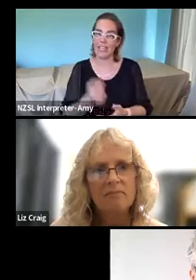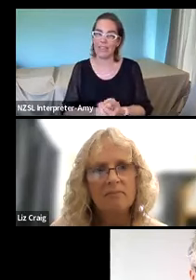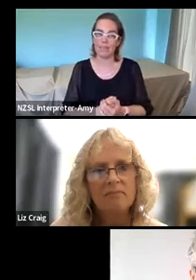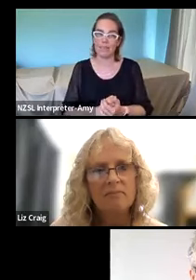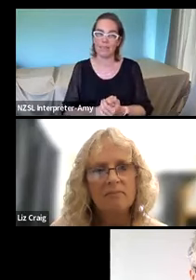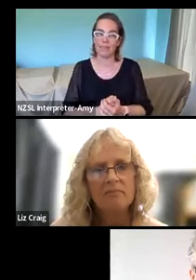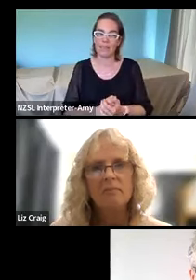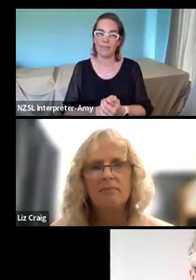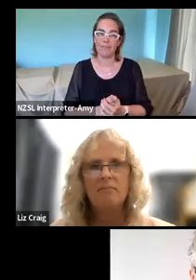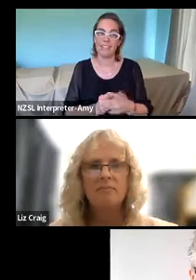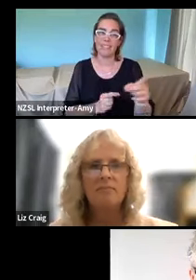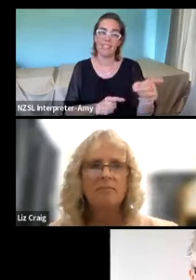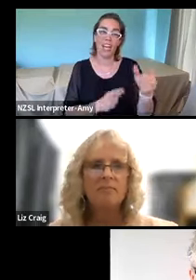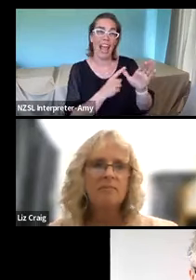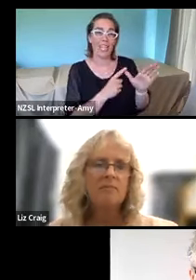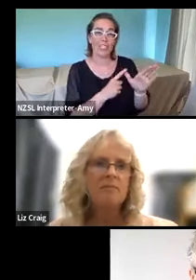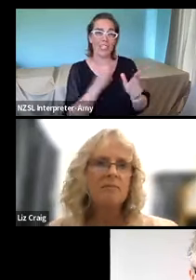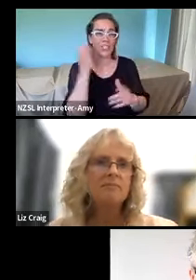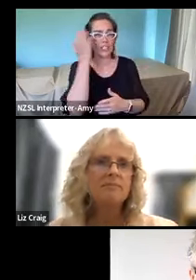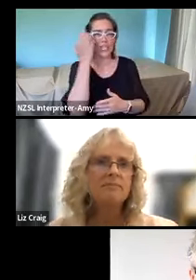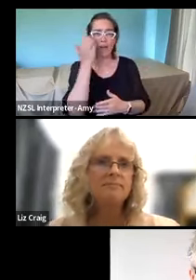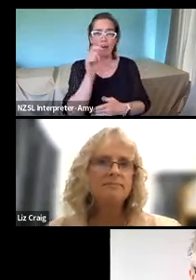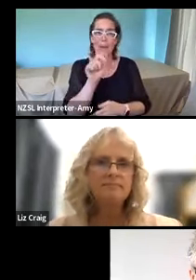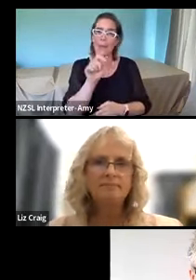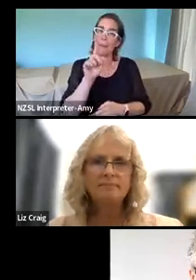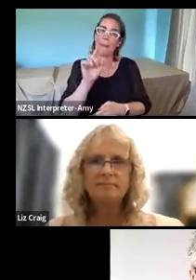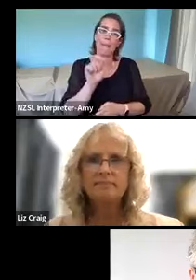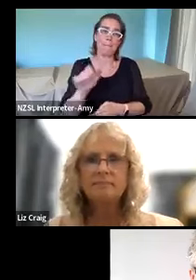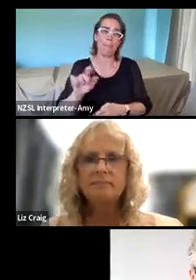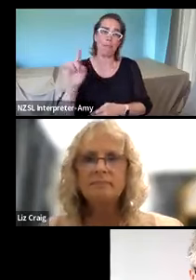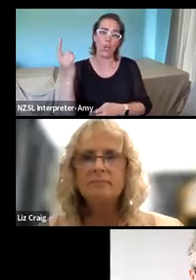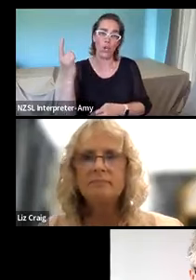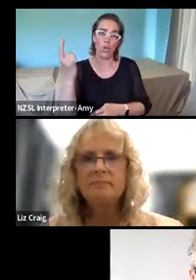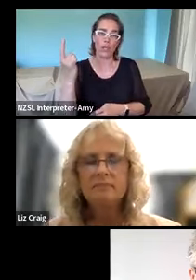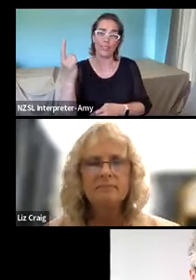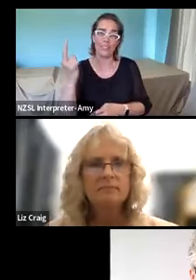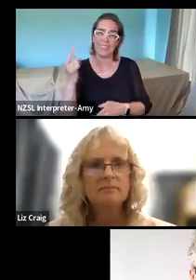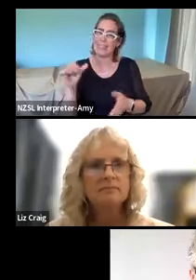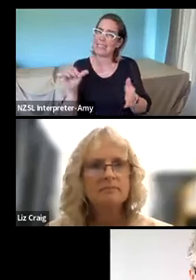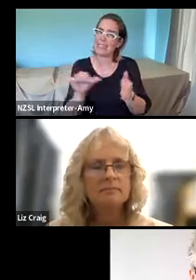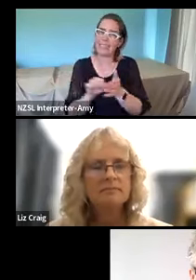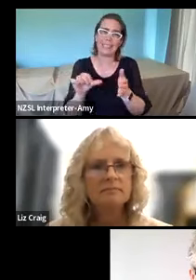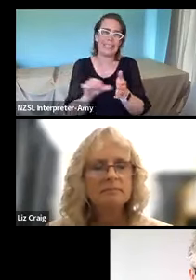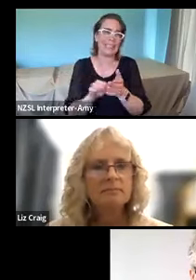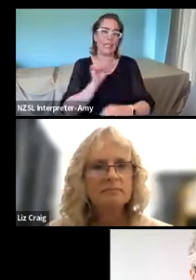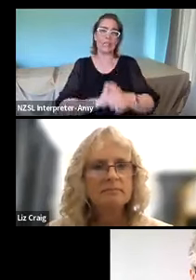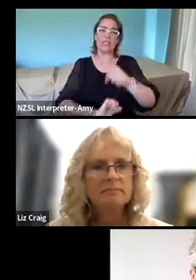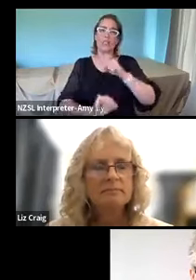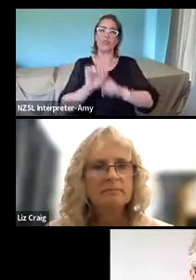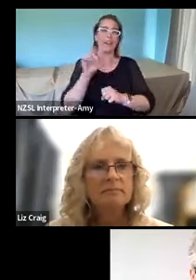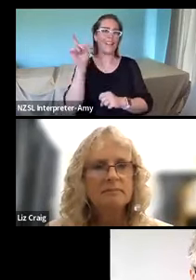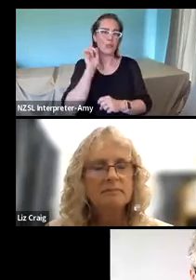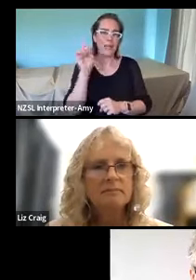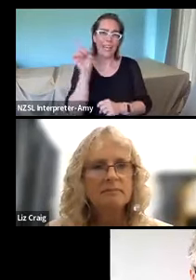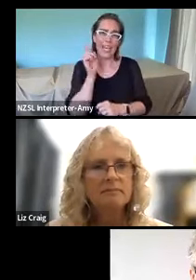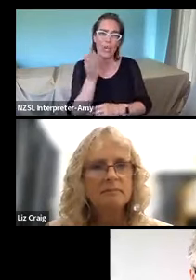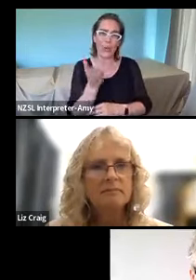Look, I'm sorry, people first. We're really struggling to be able to hear